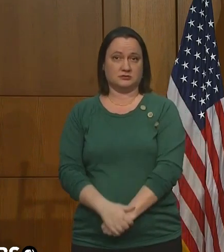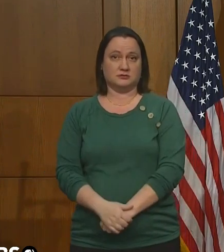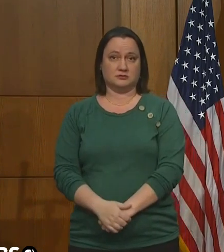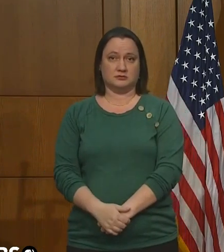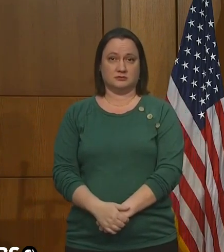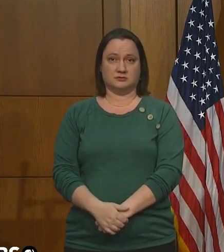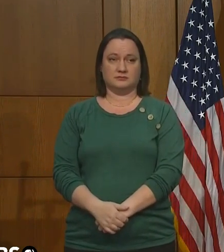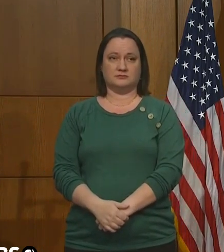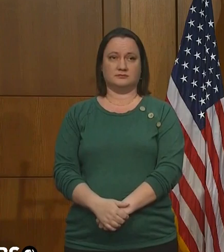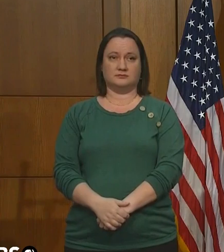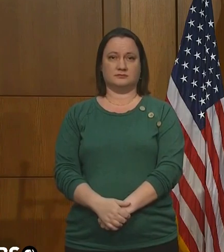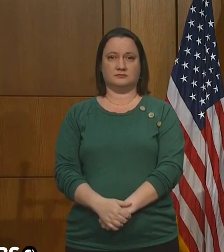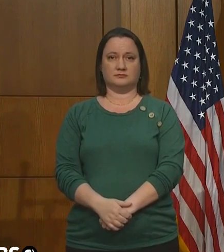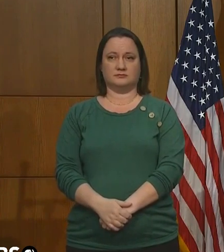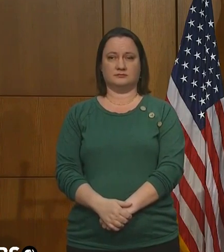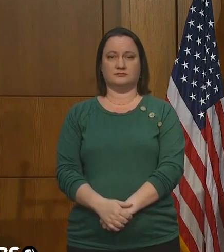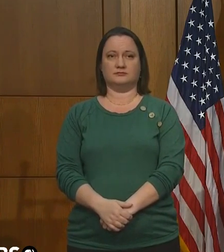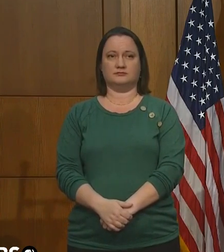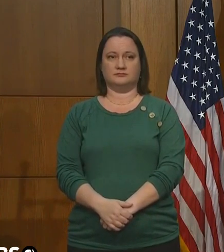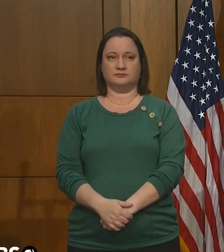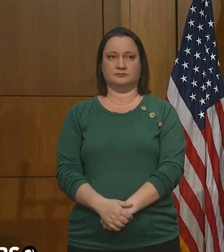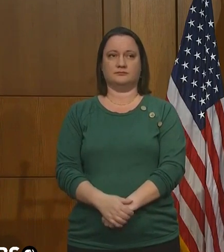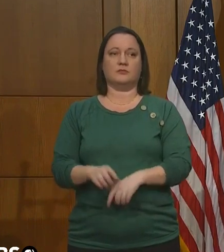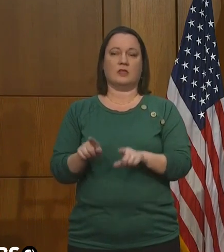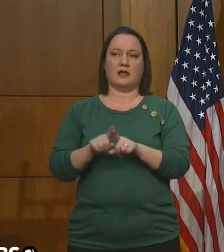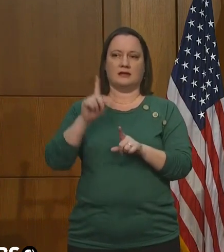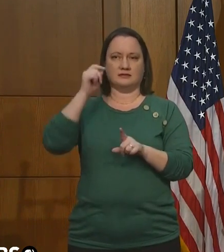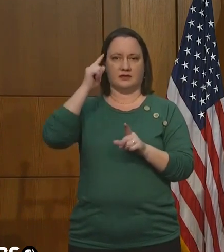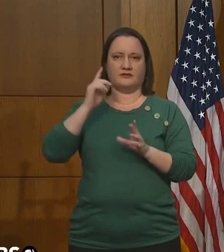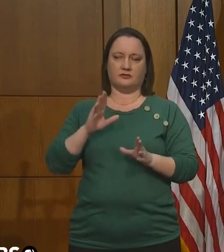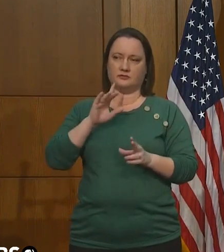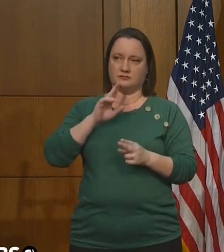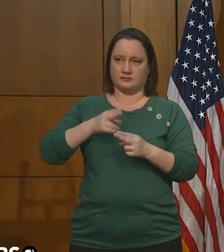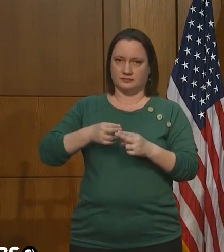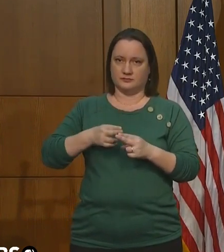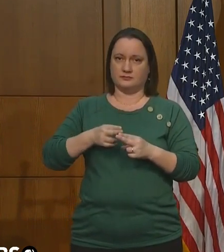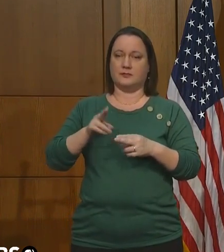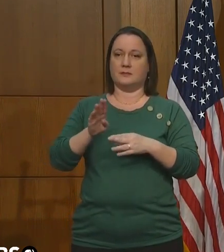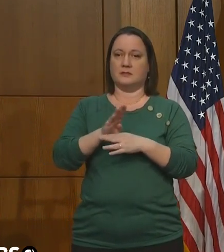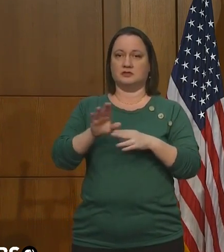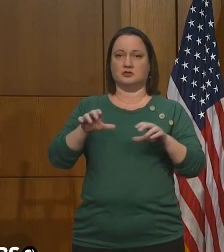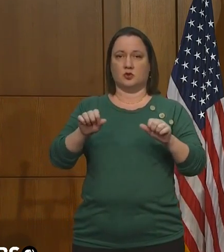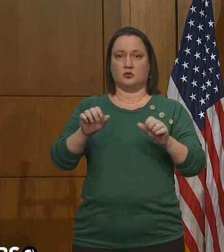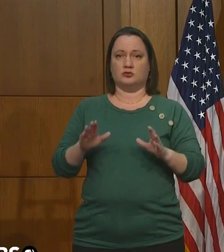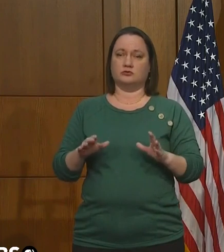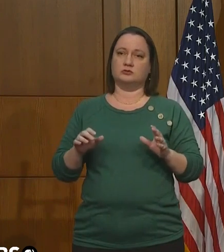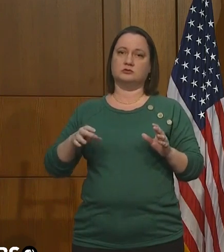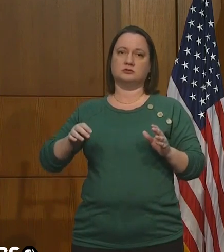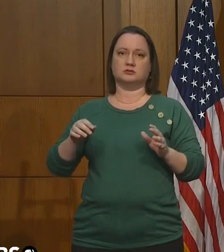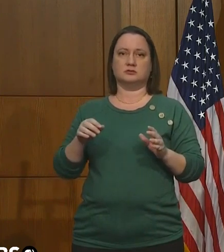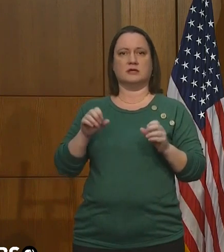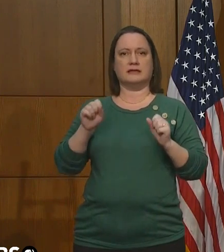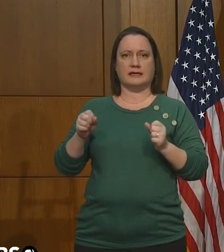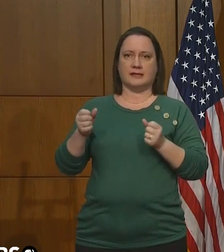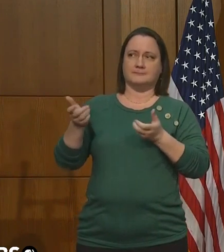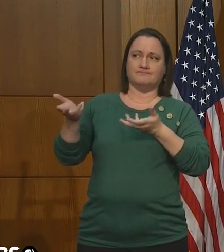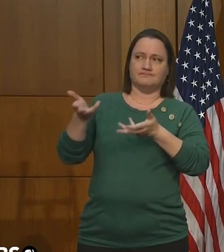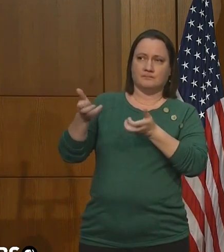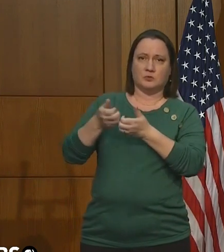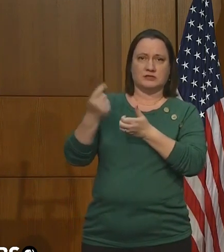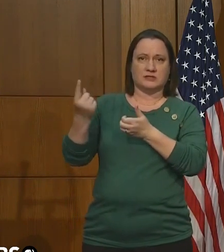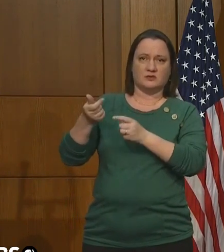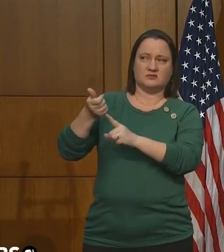correct? Well, I think as the governor has stated, business owners have the opportunity to have a discussion with someone